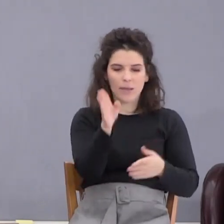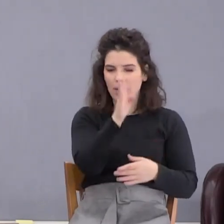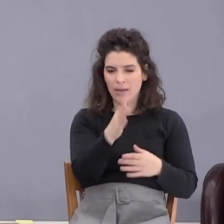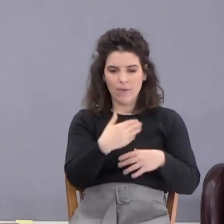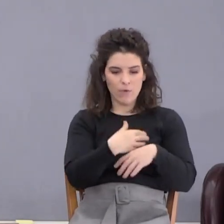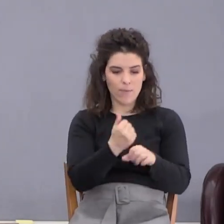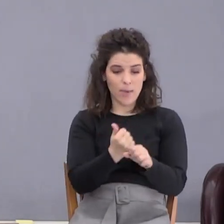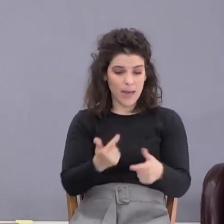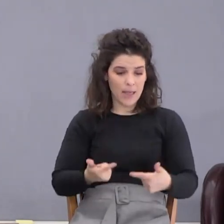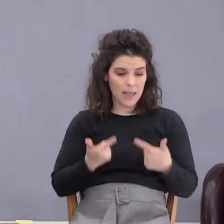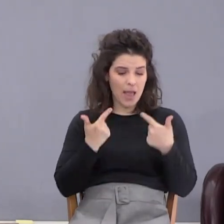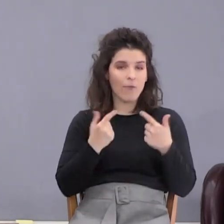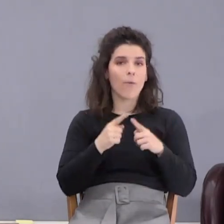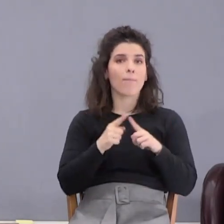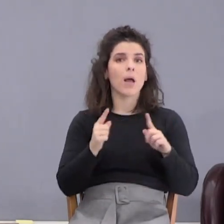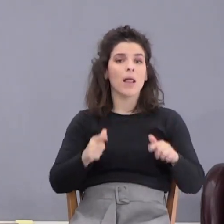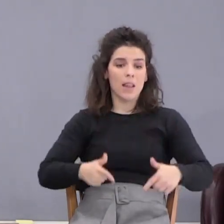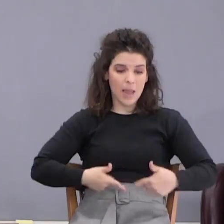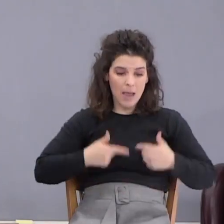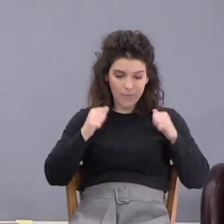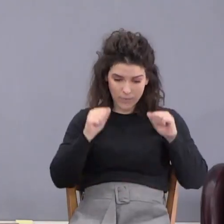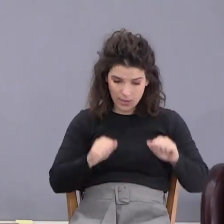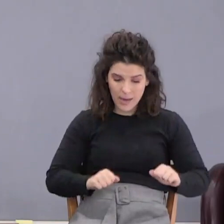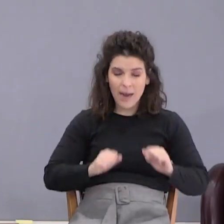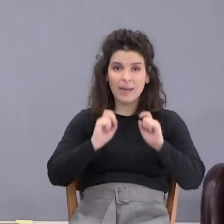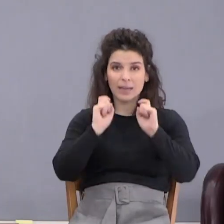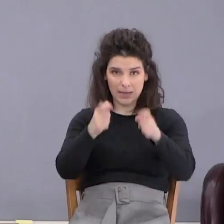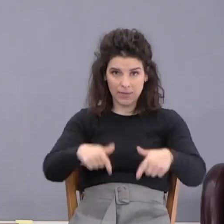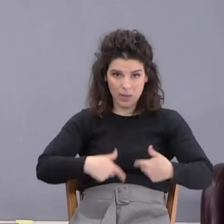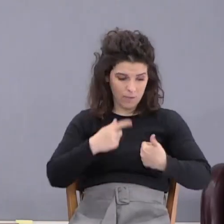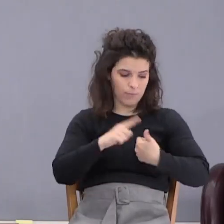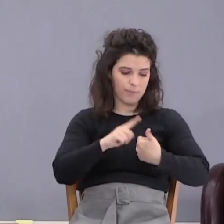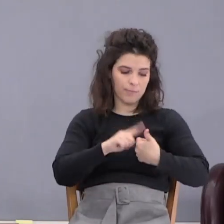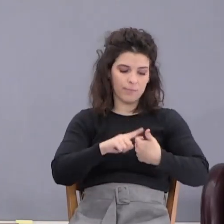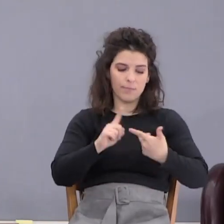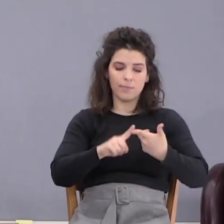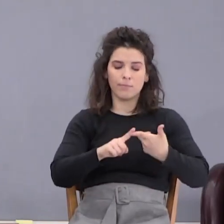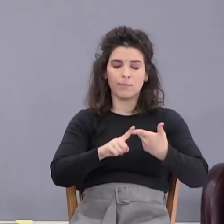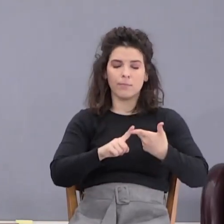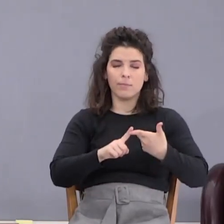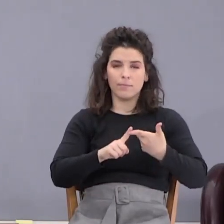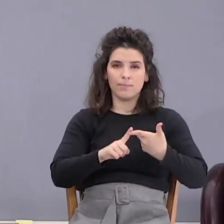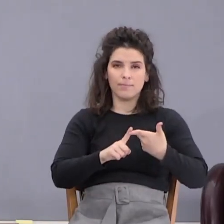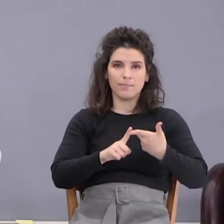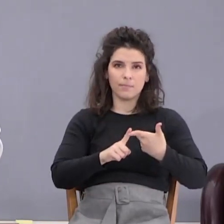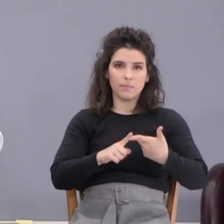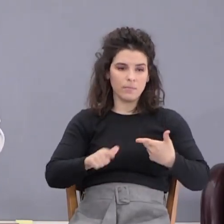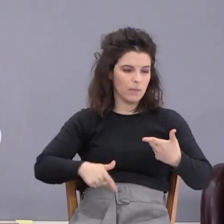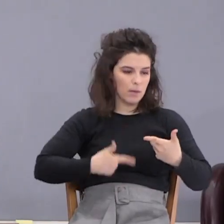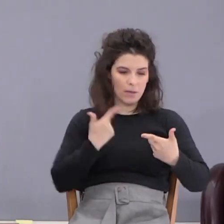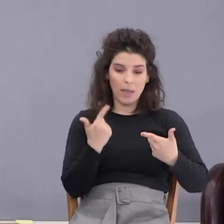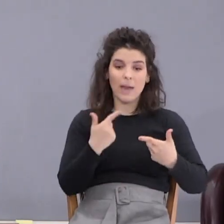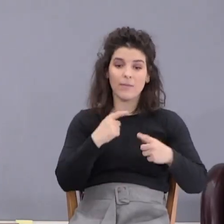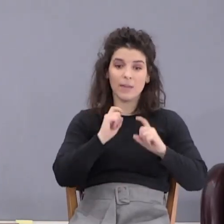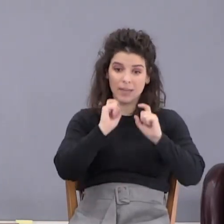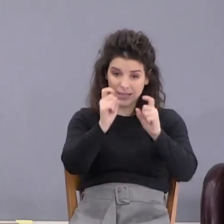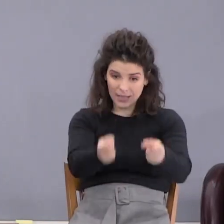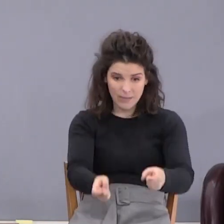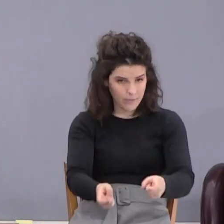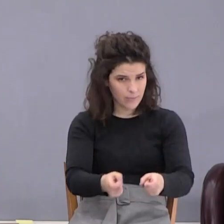generate life. However, life can only generate life. And secondly, the life that it